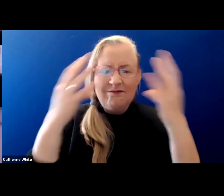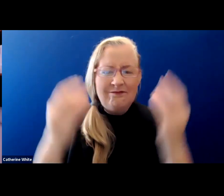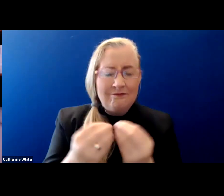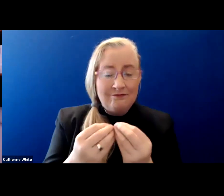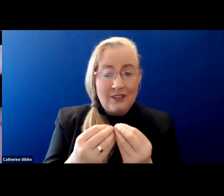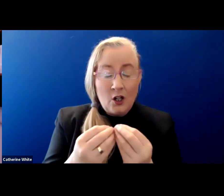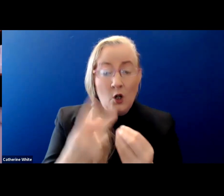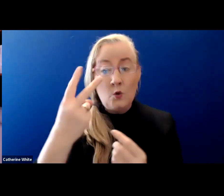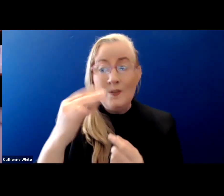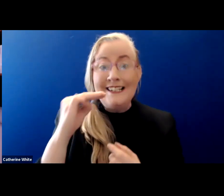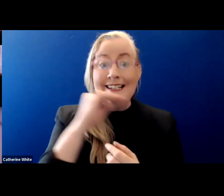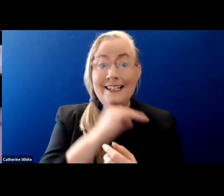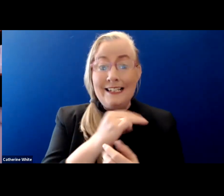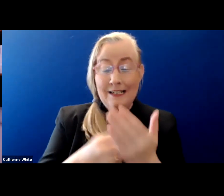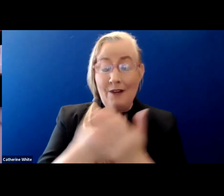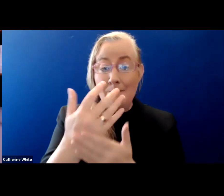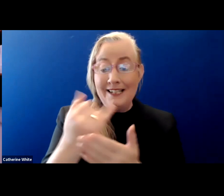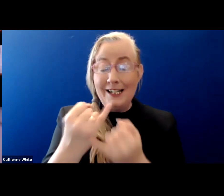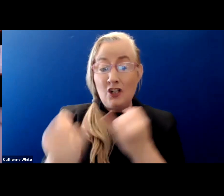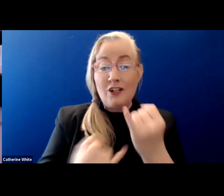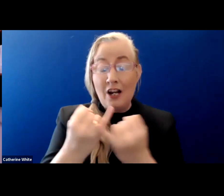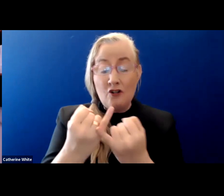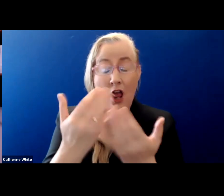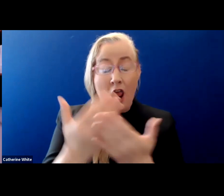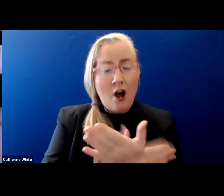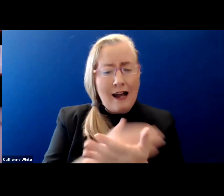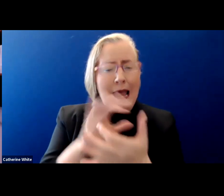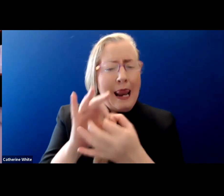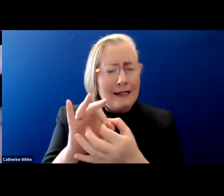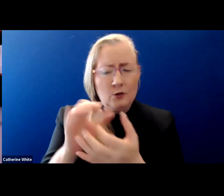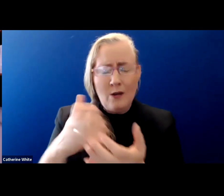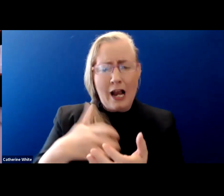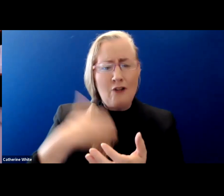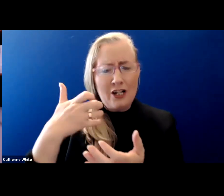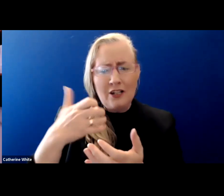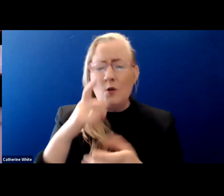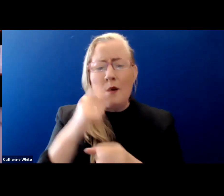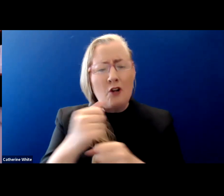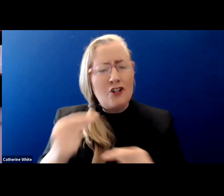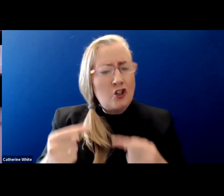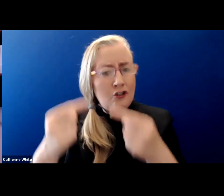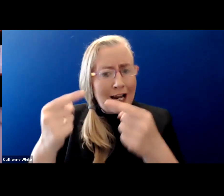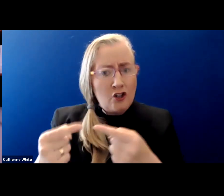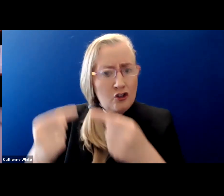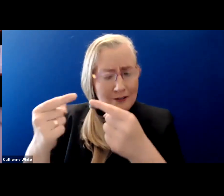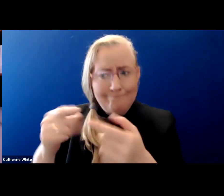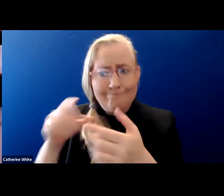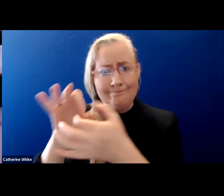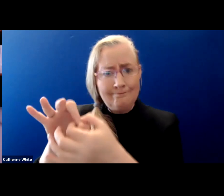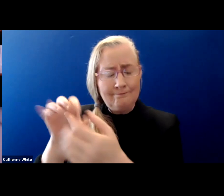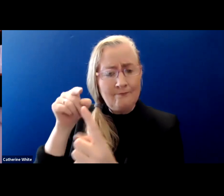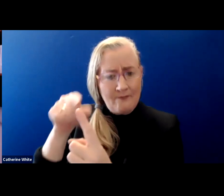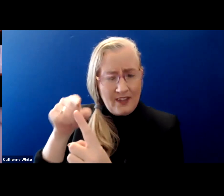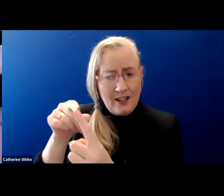developments in international law relating to aggression and highlighting some of the questions and challenges that these give rise to,